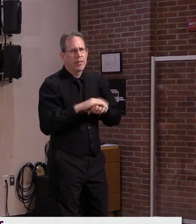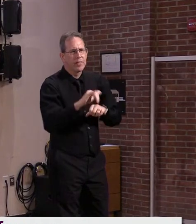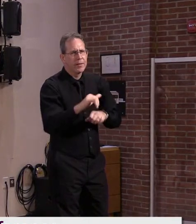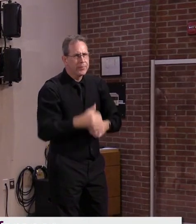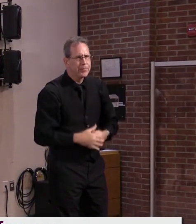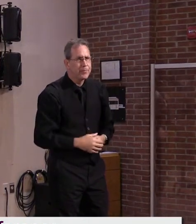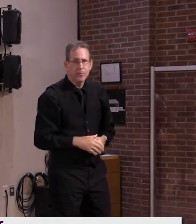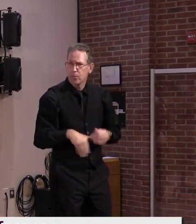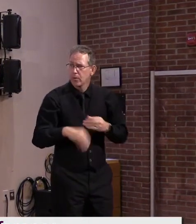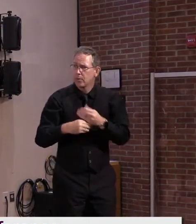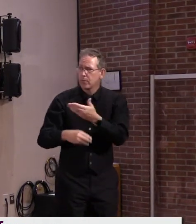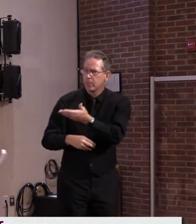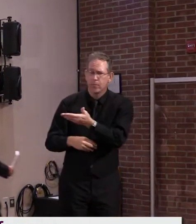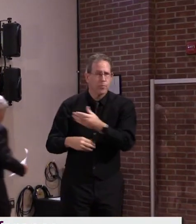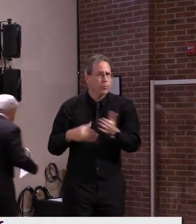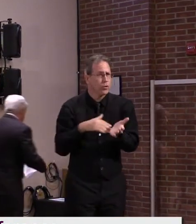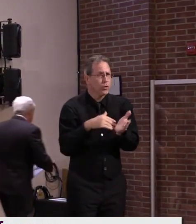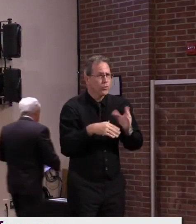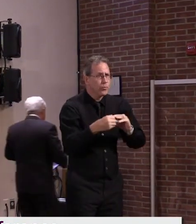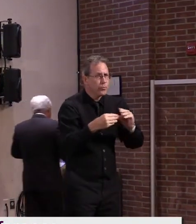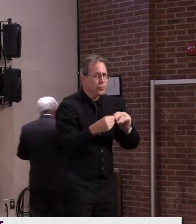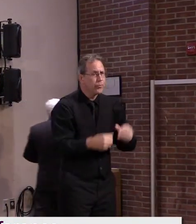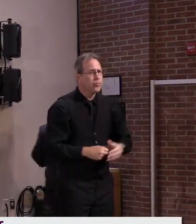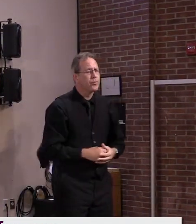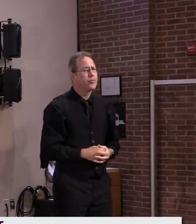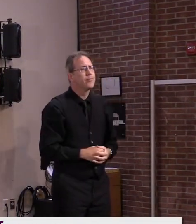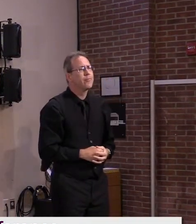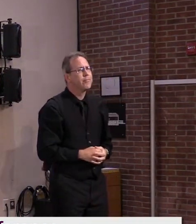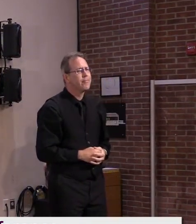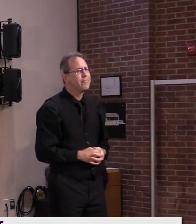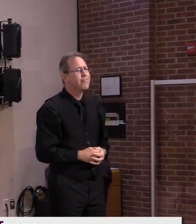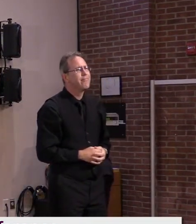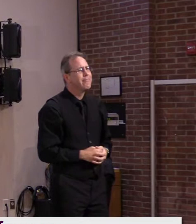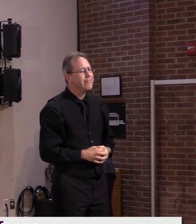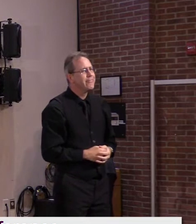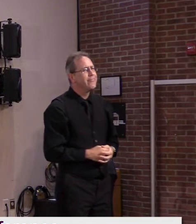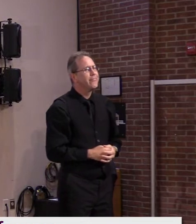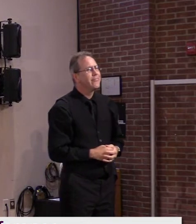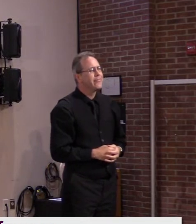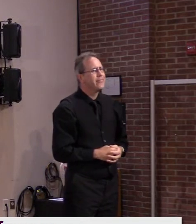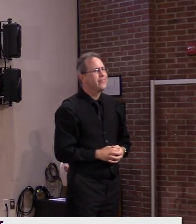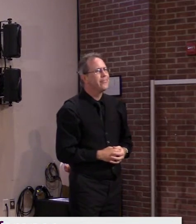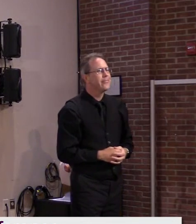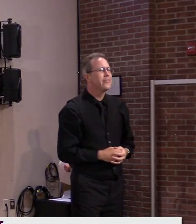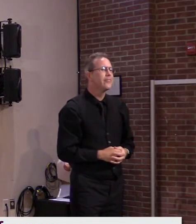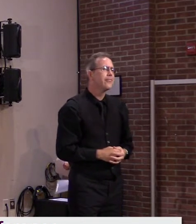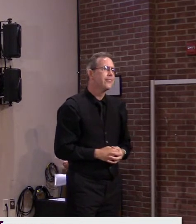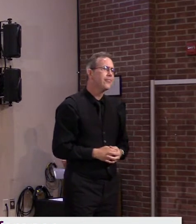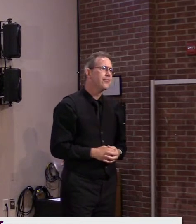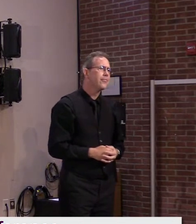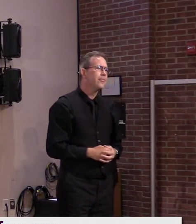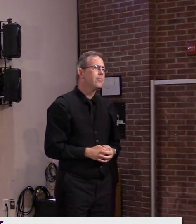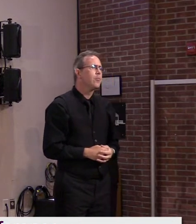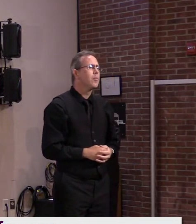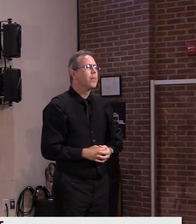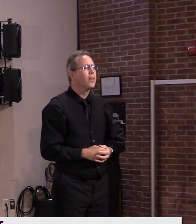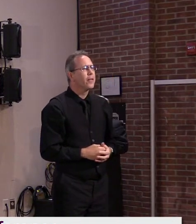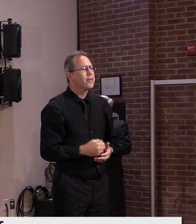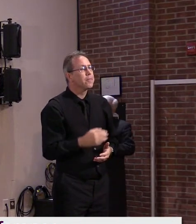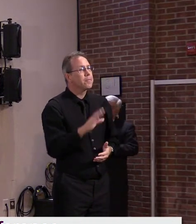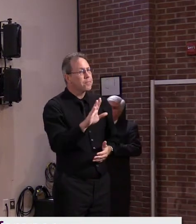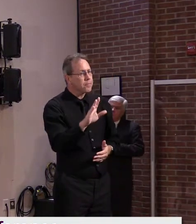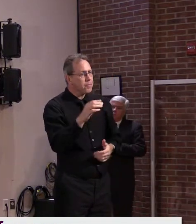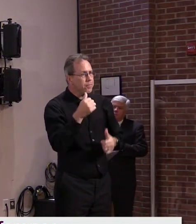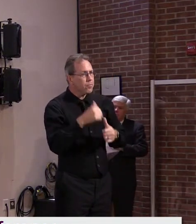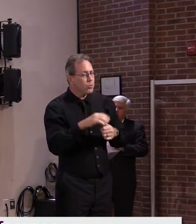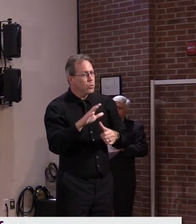I just wanted to emphasize, because of your question, Aaron, the dramatic